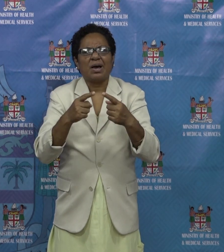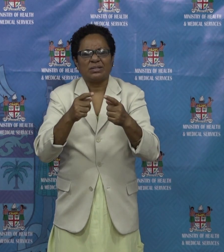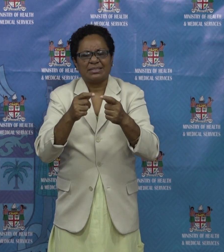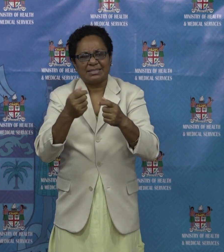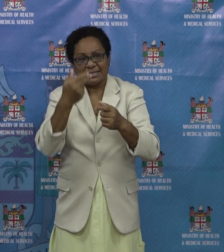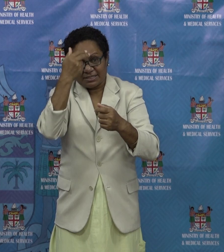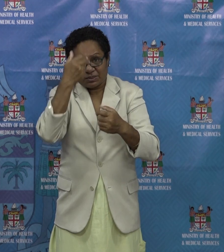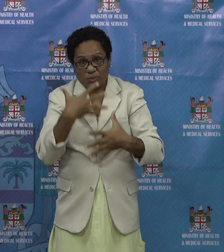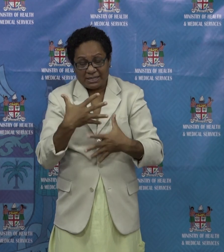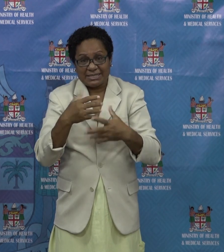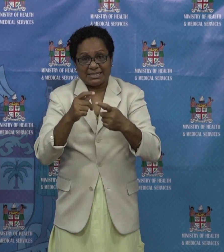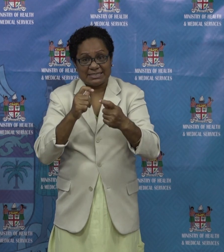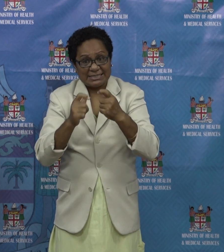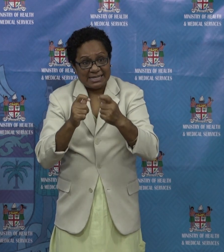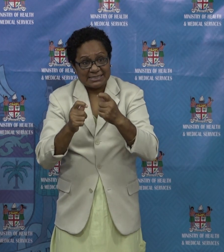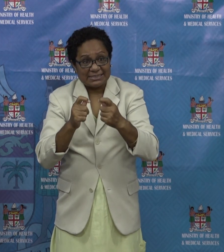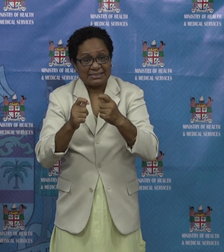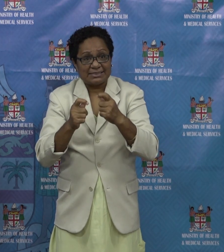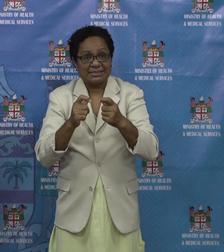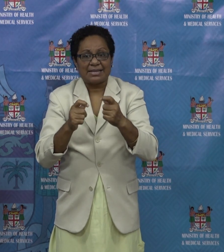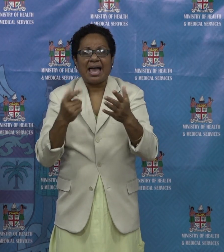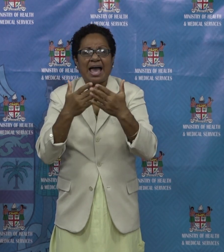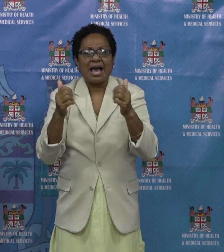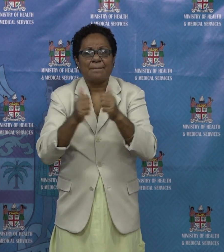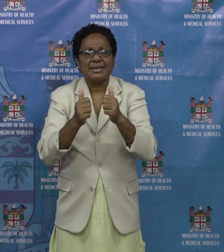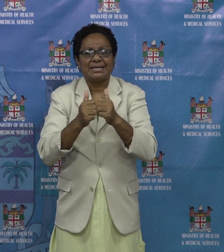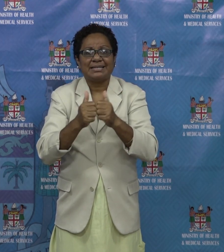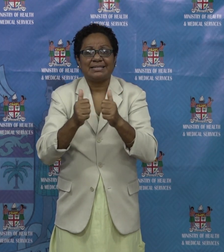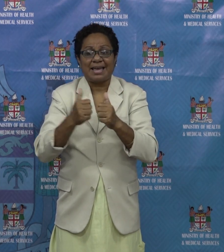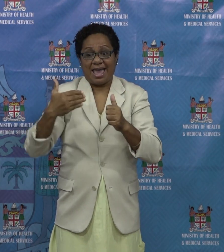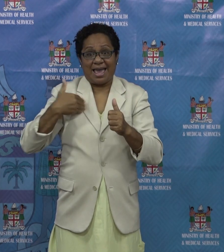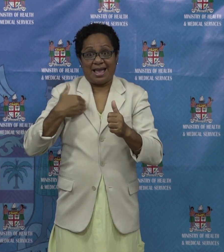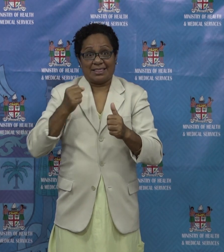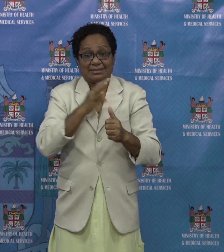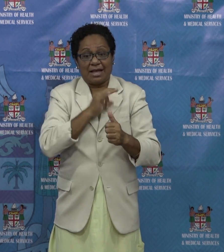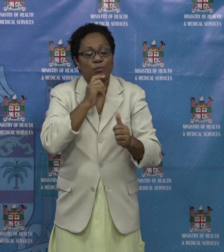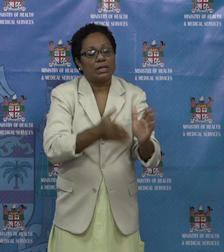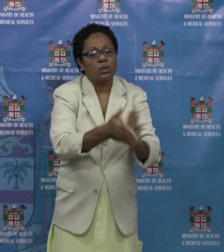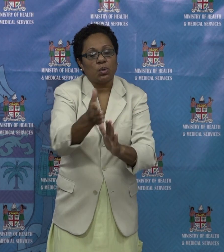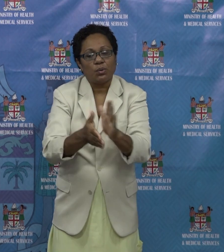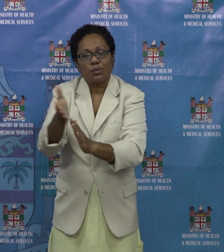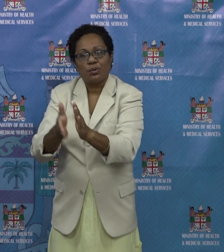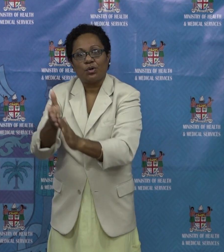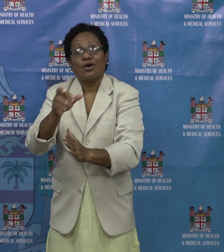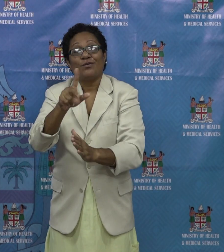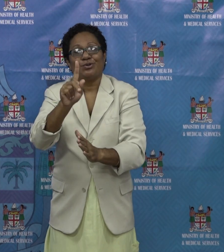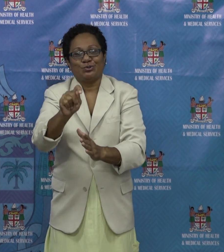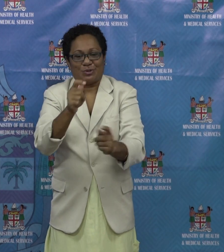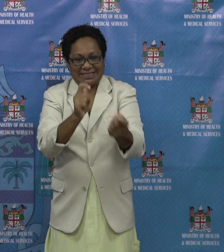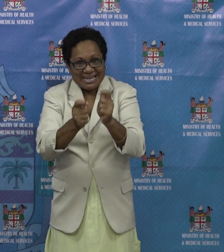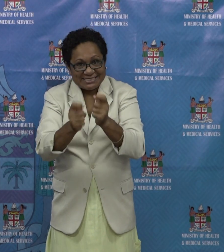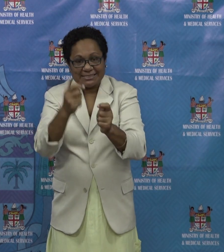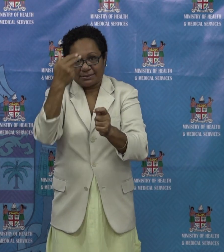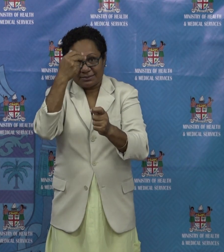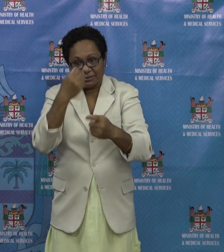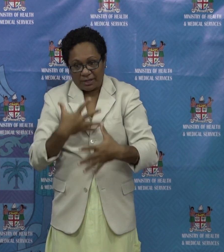this lockdown period, how many health officials will be going out to conduct this testing and screening, and